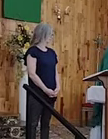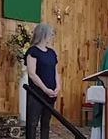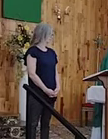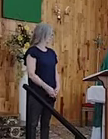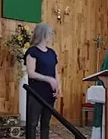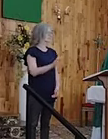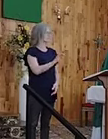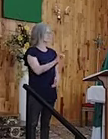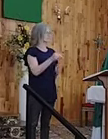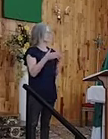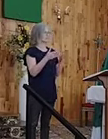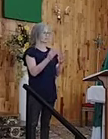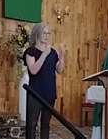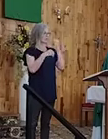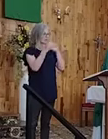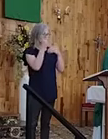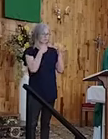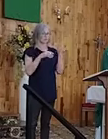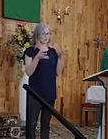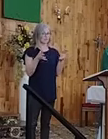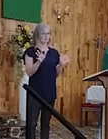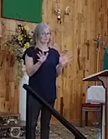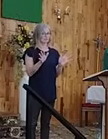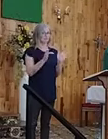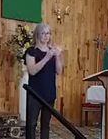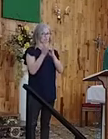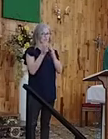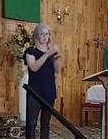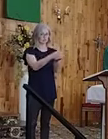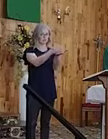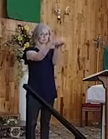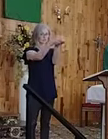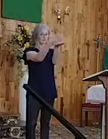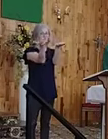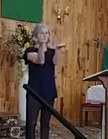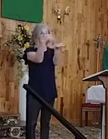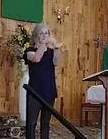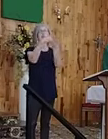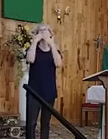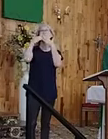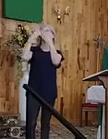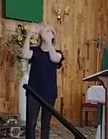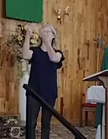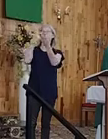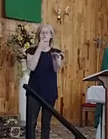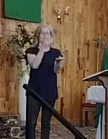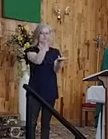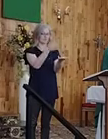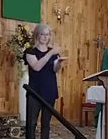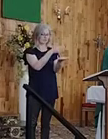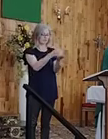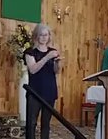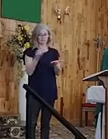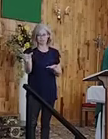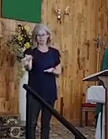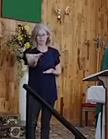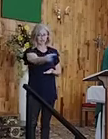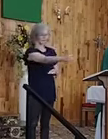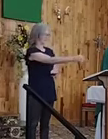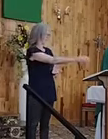In a similar way, when supper was ended, he took the chalice. Again, giving you thanks, he said the blessing and gave the chalice to